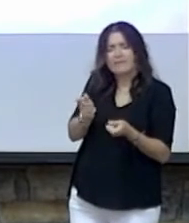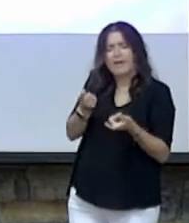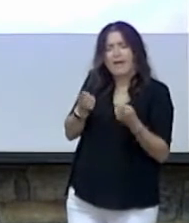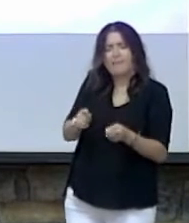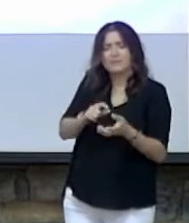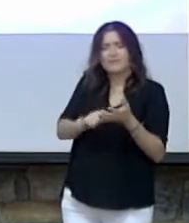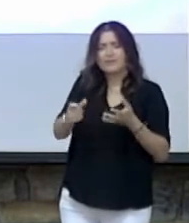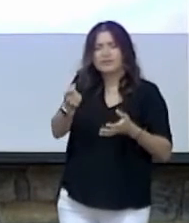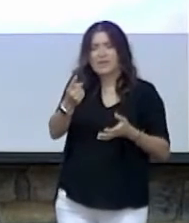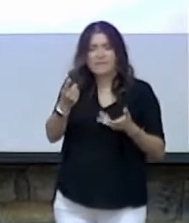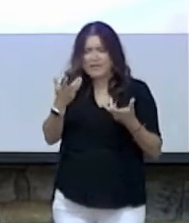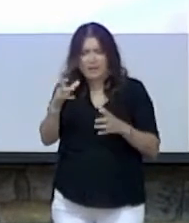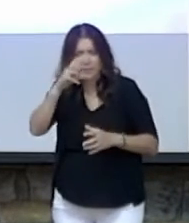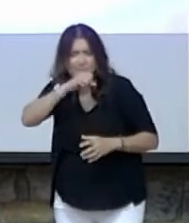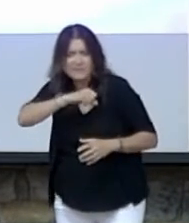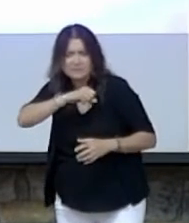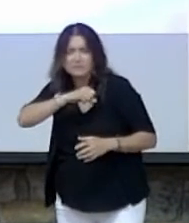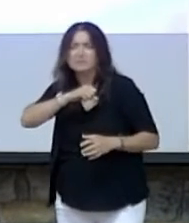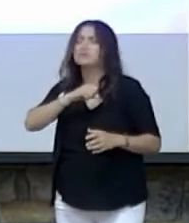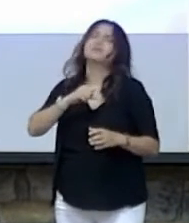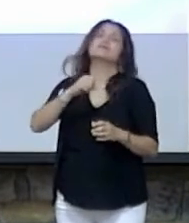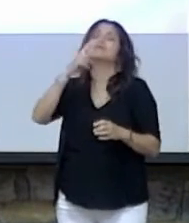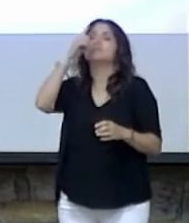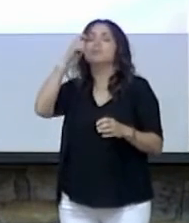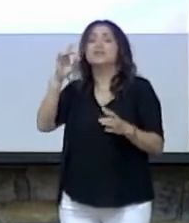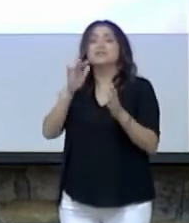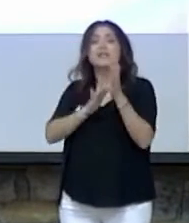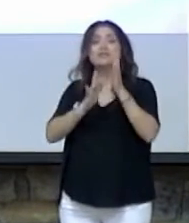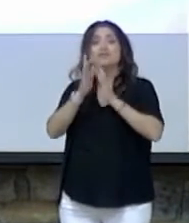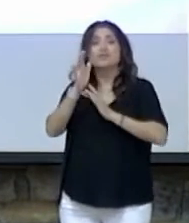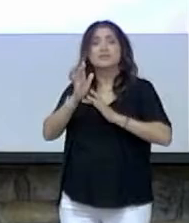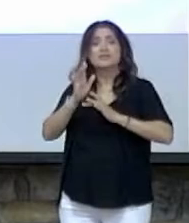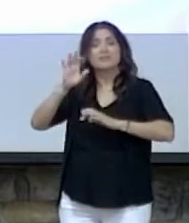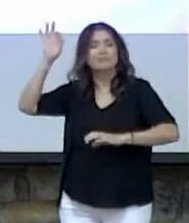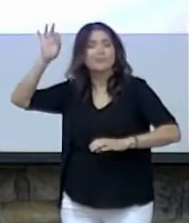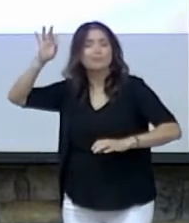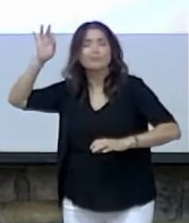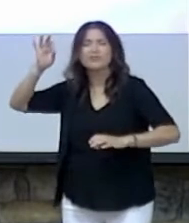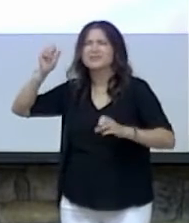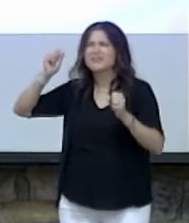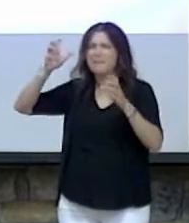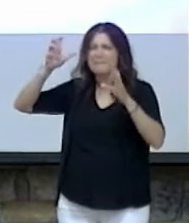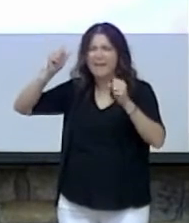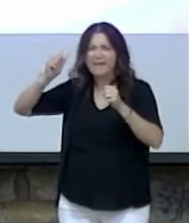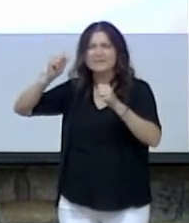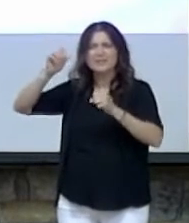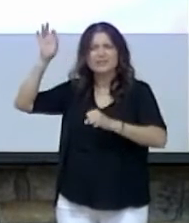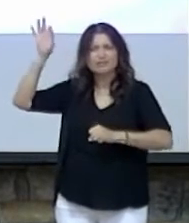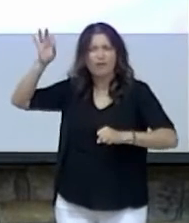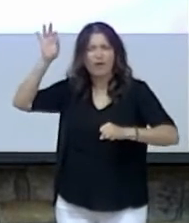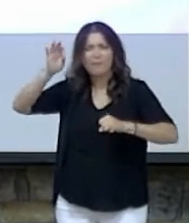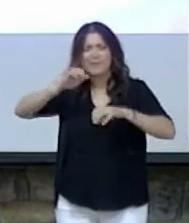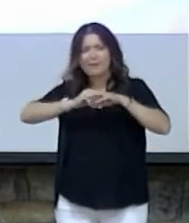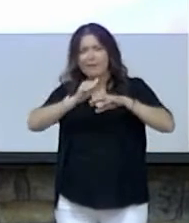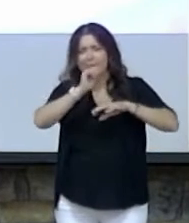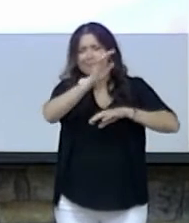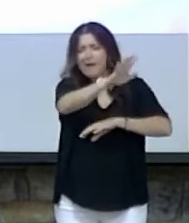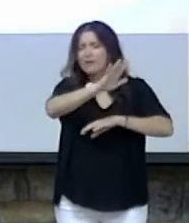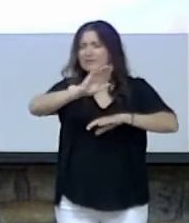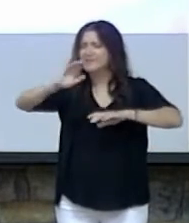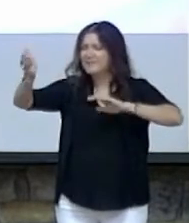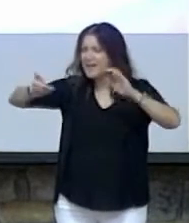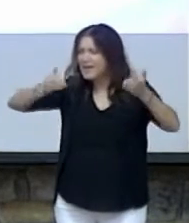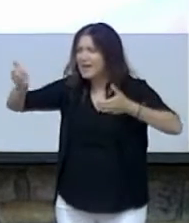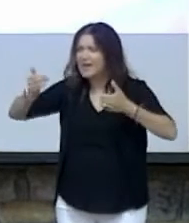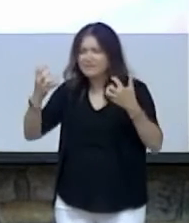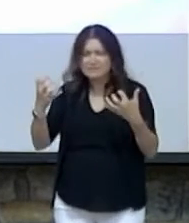I don't want us to miss it, because as Jesus has been preaching this incredible sermon on the side of a mountain, and he's inviting his listeners